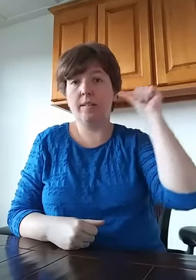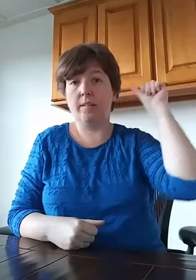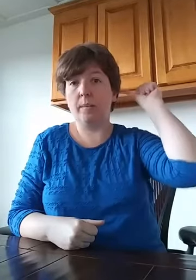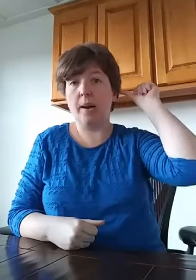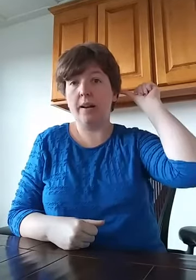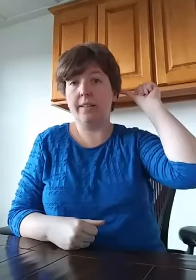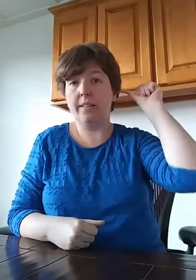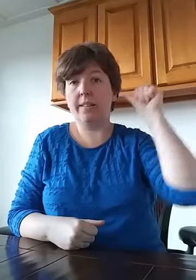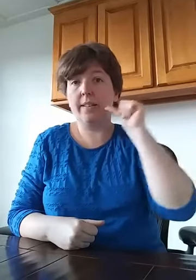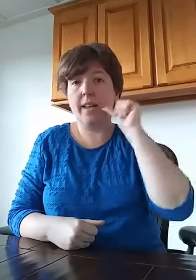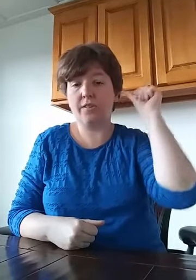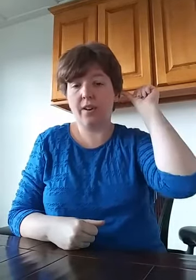So it's behind us. Yesterday.